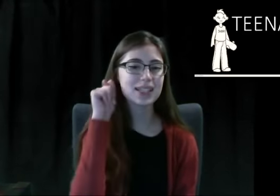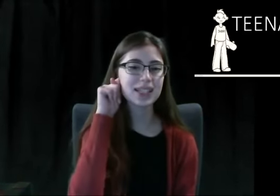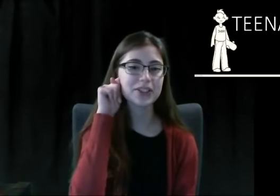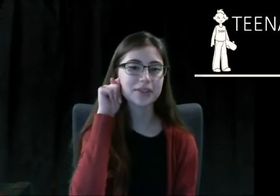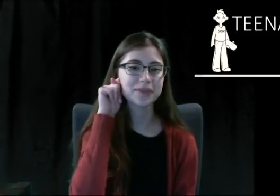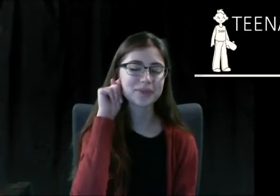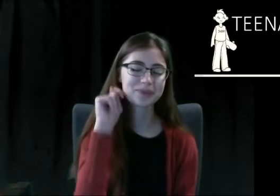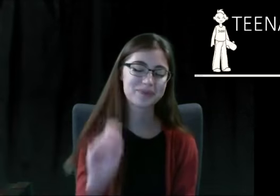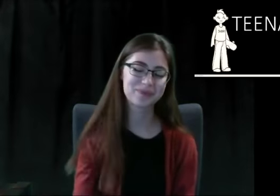Teenager.